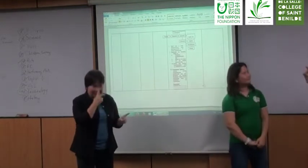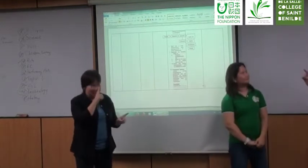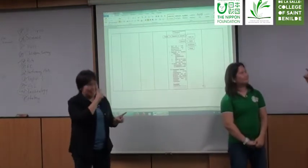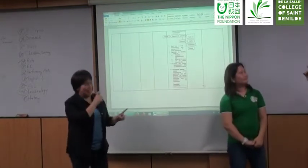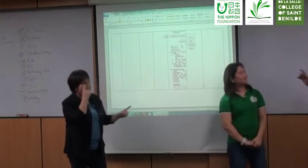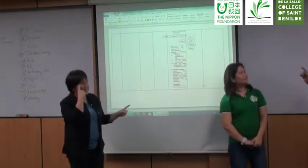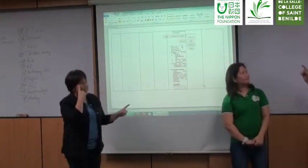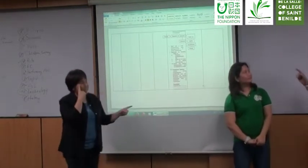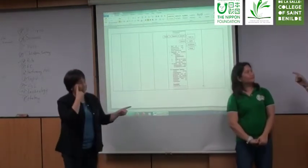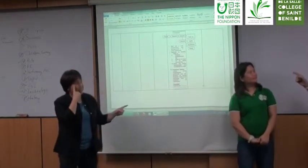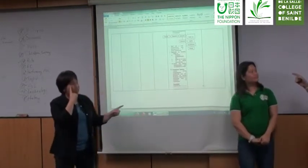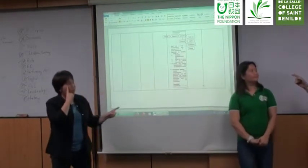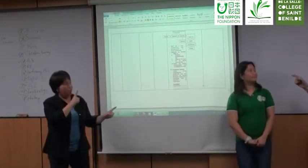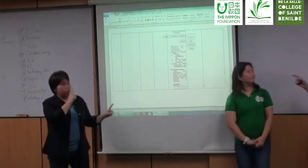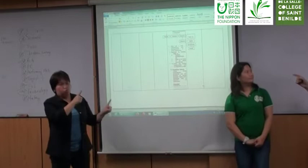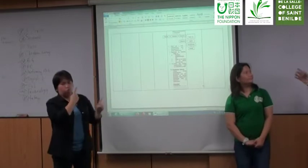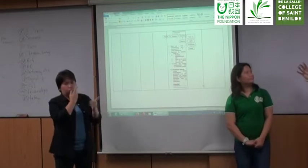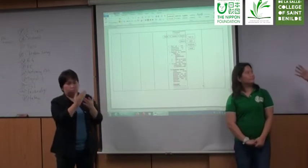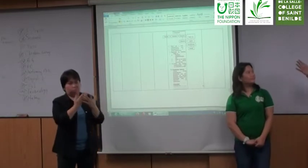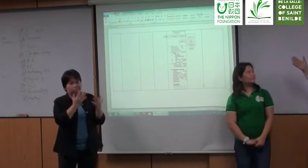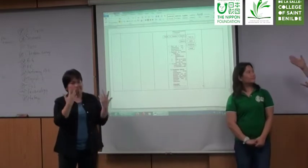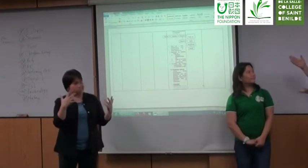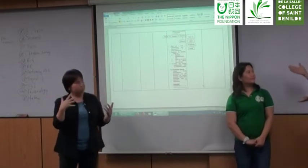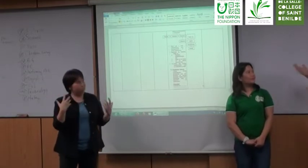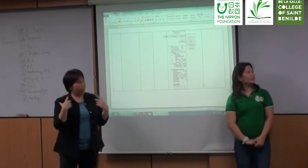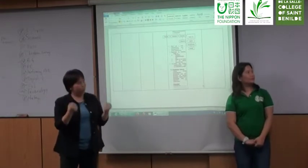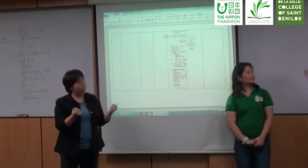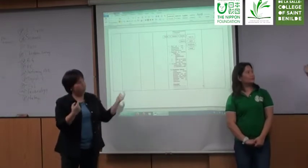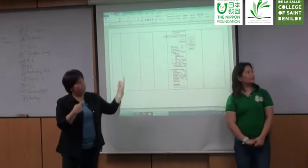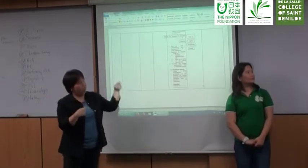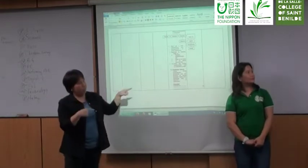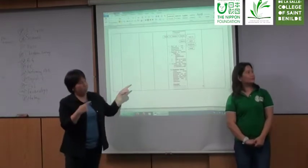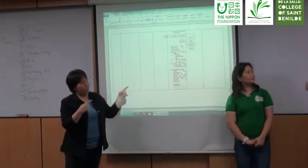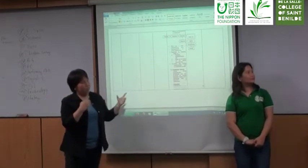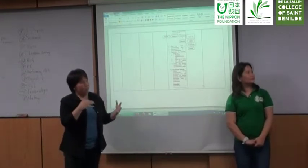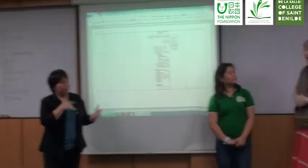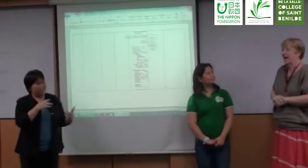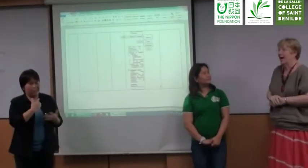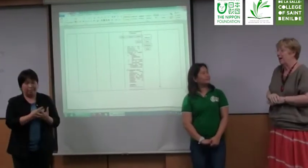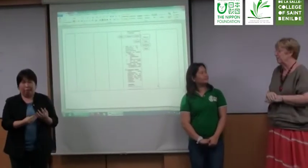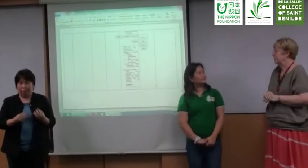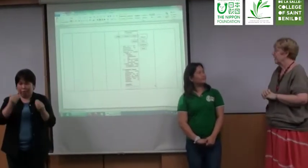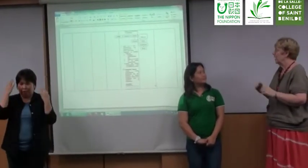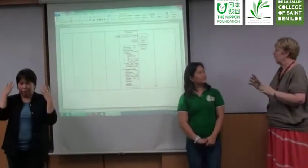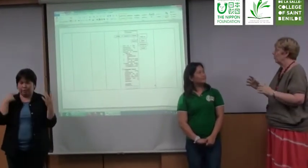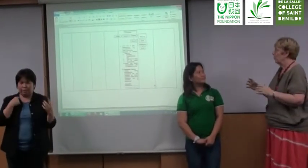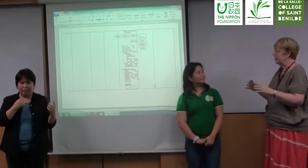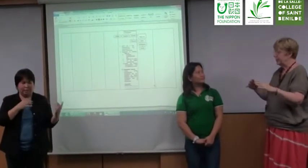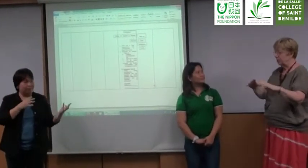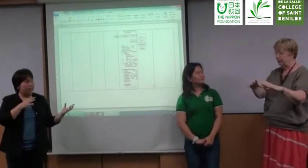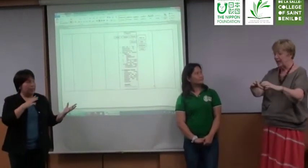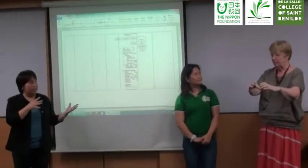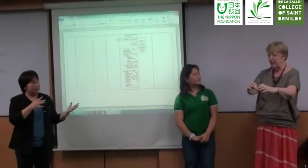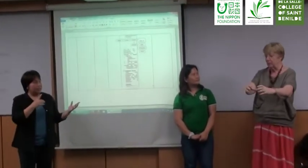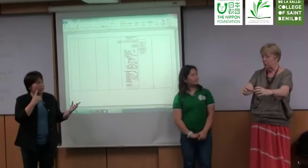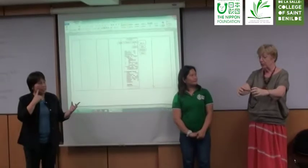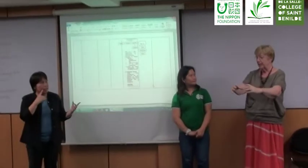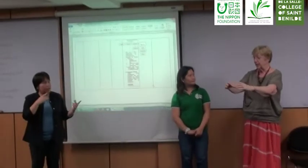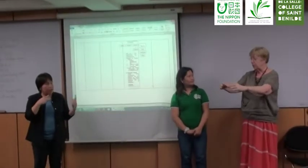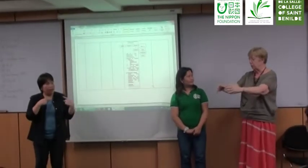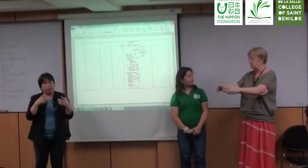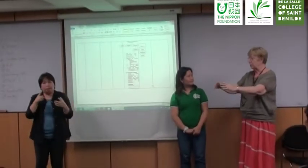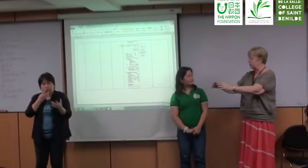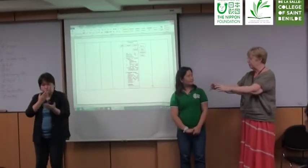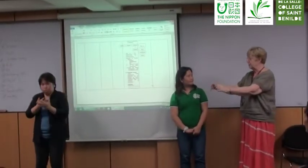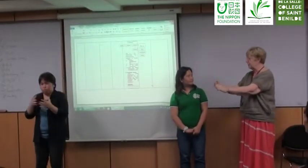I think that one of the real strengths of this, and I'm sure there are many more strengths than just what was that you've got people